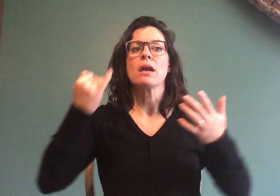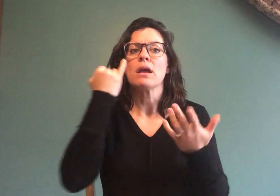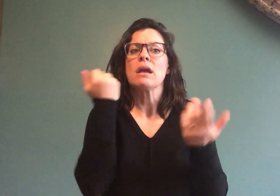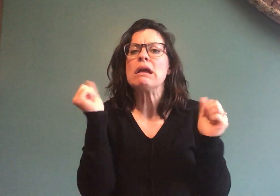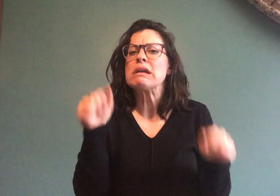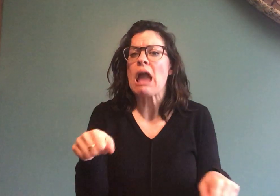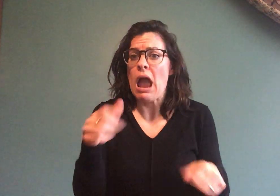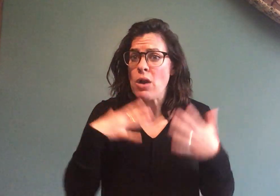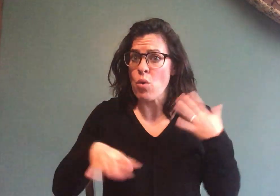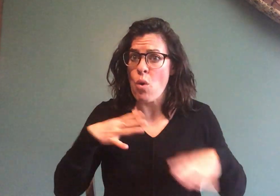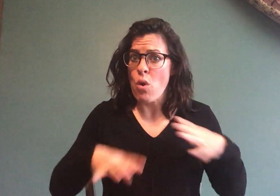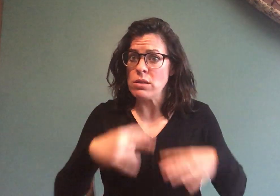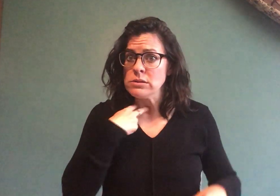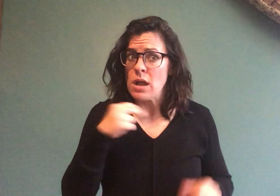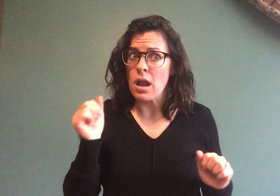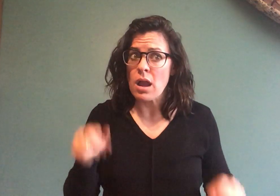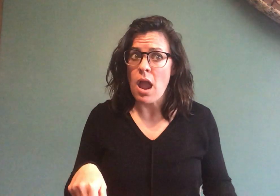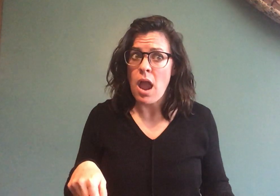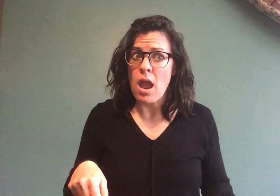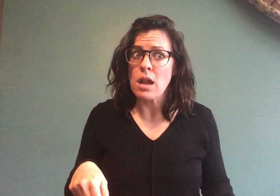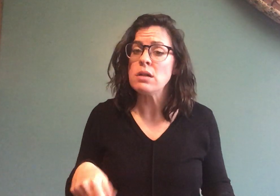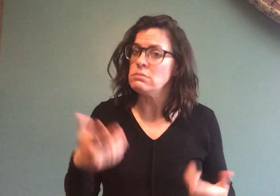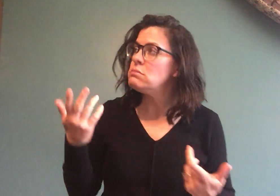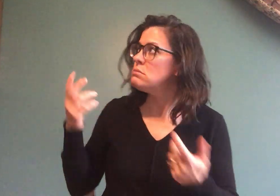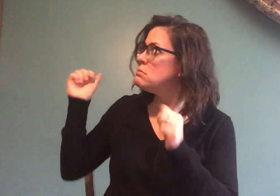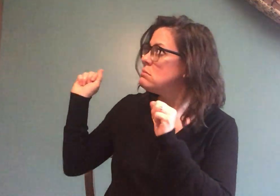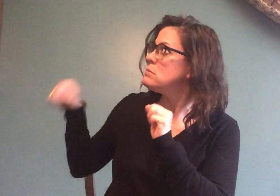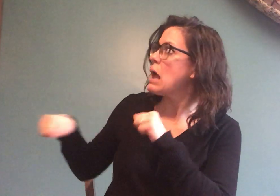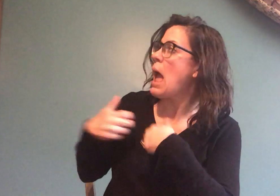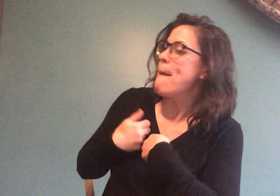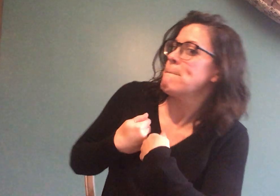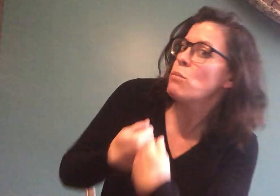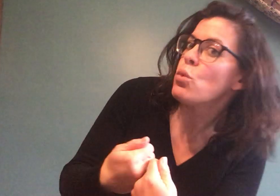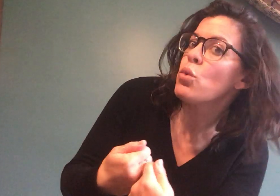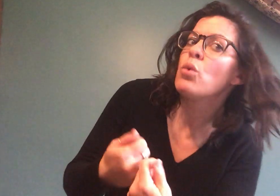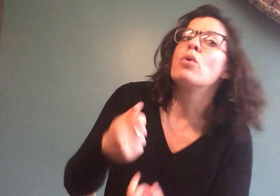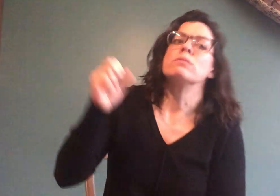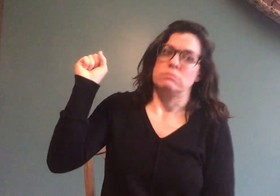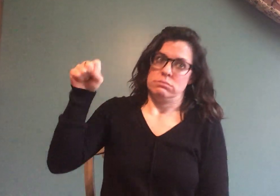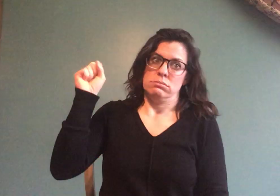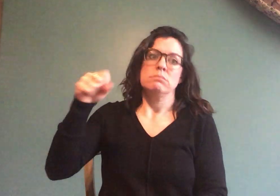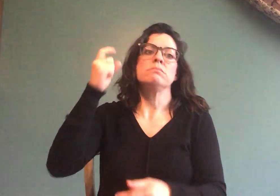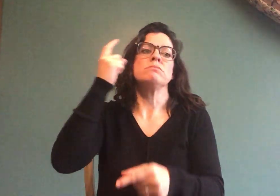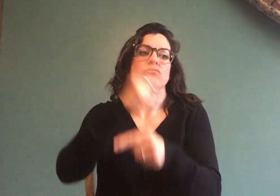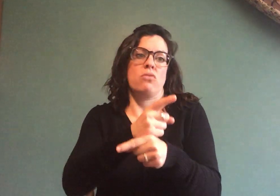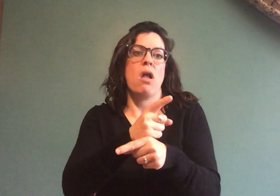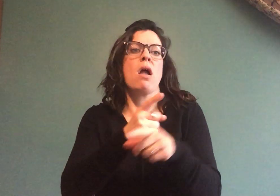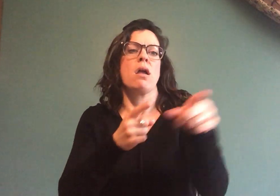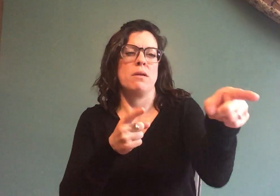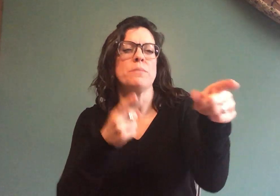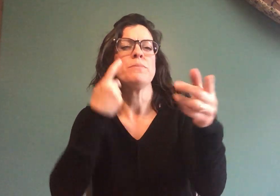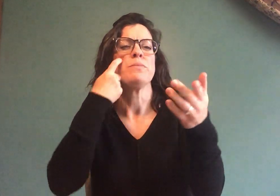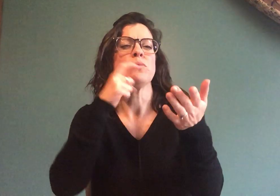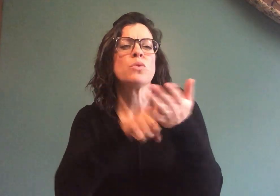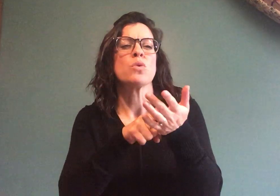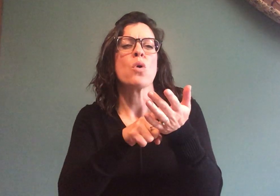in. It could pull you in. Anybody notice anything about the new lanyards that were given to us last year for